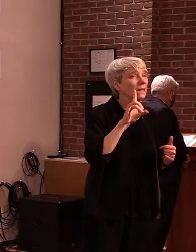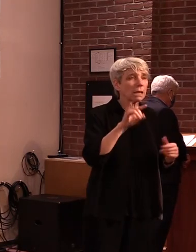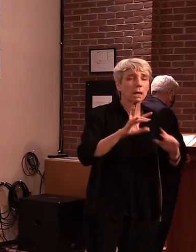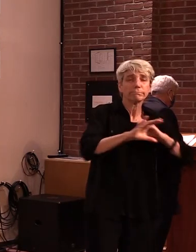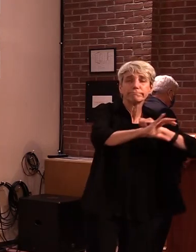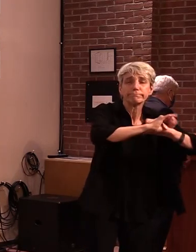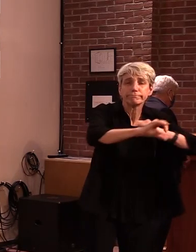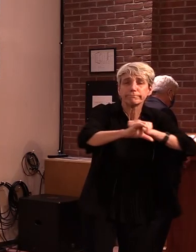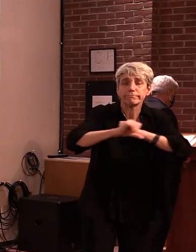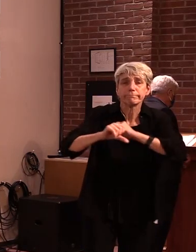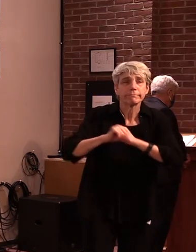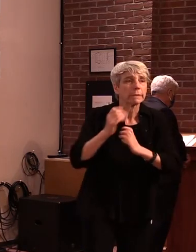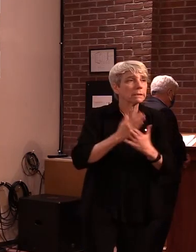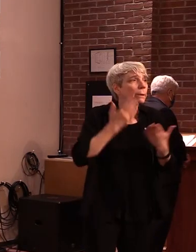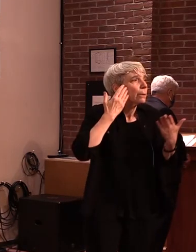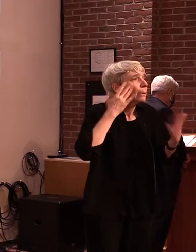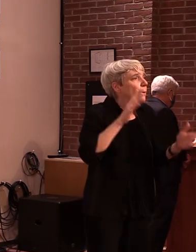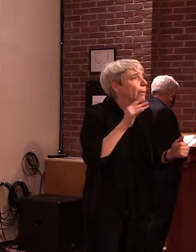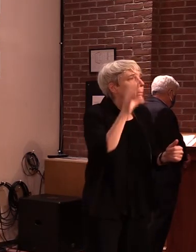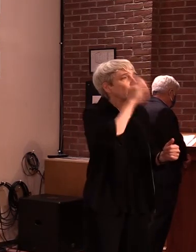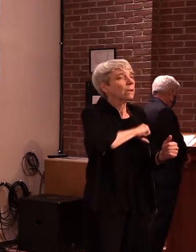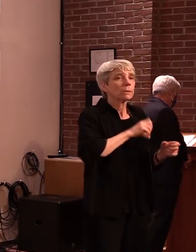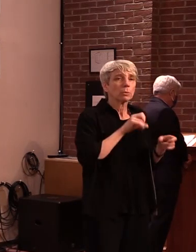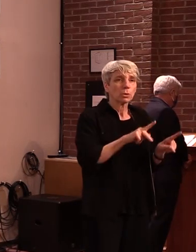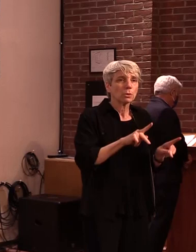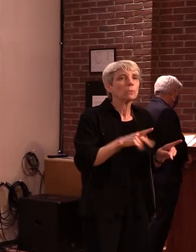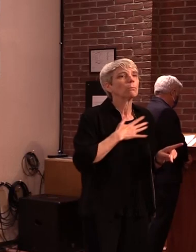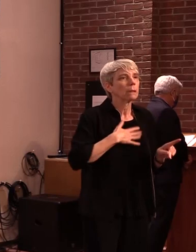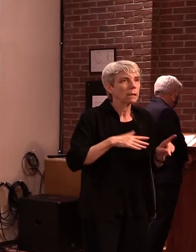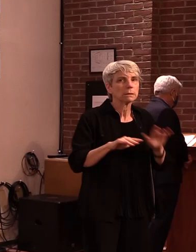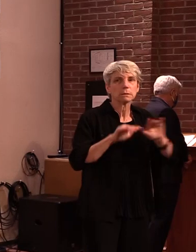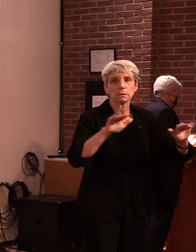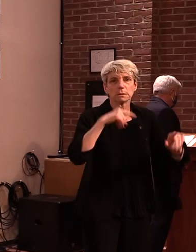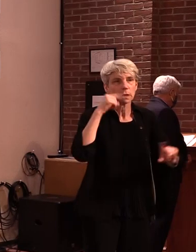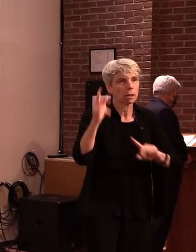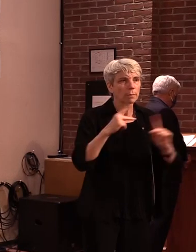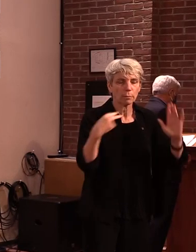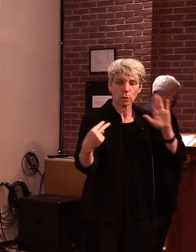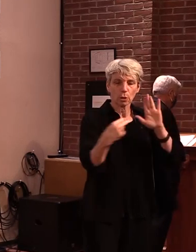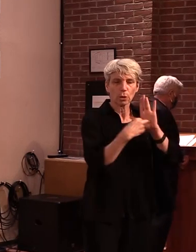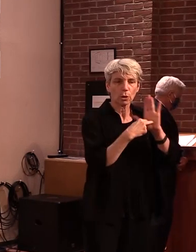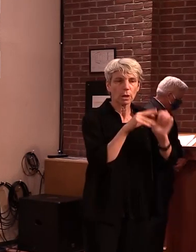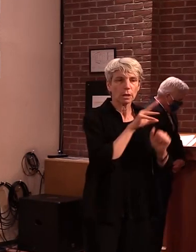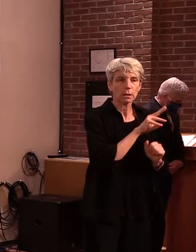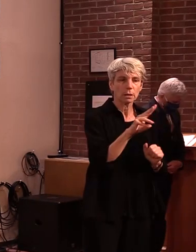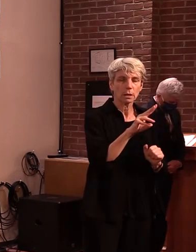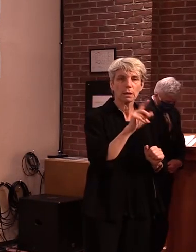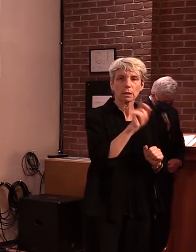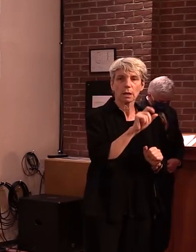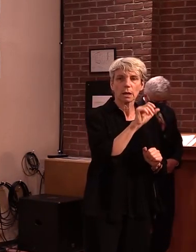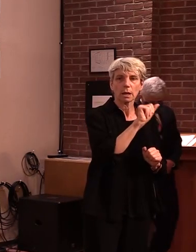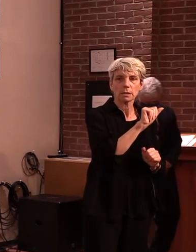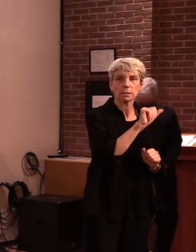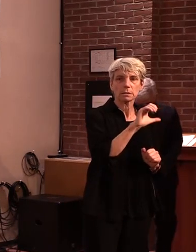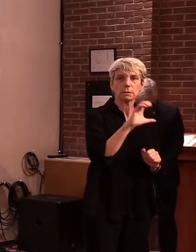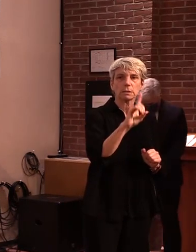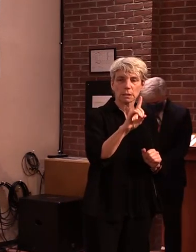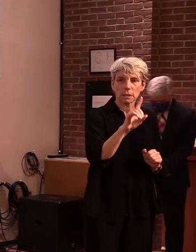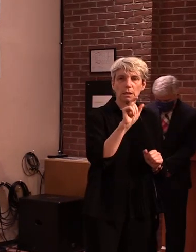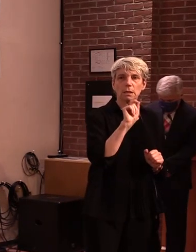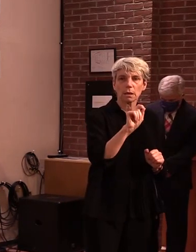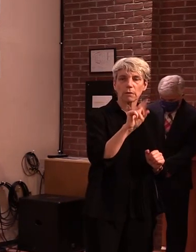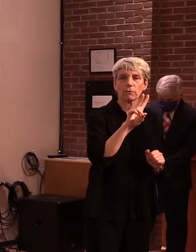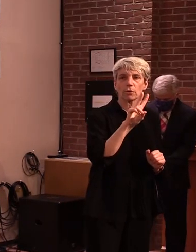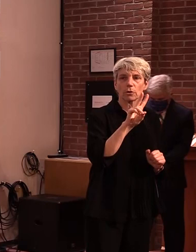we definitely want to get the word out there and have people go to the ACCD website, and it'll walk you through